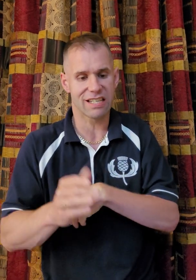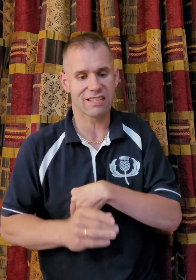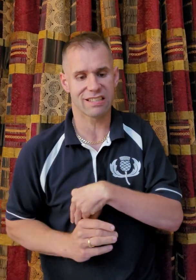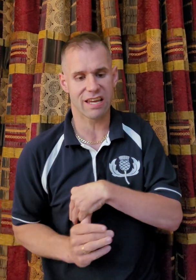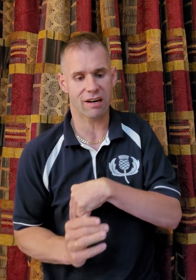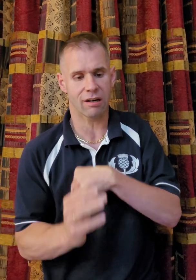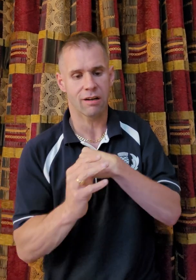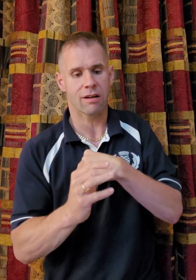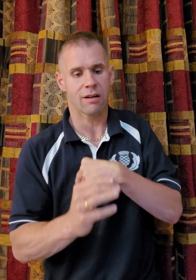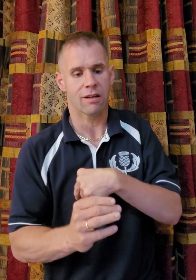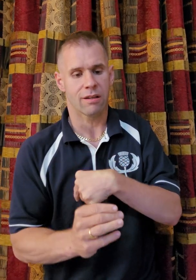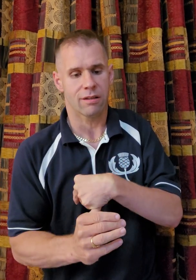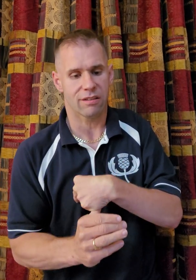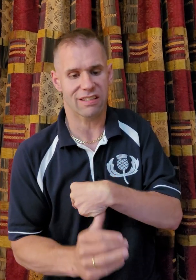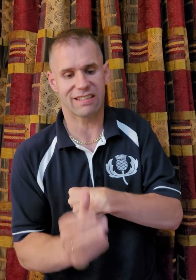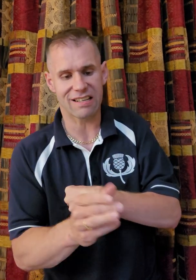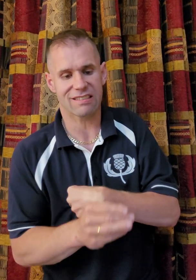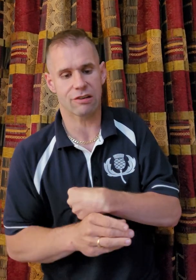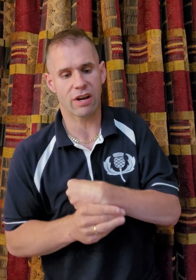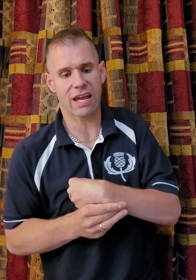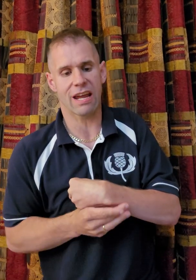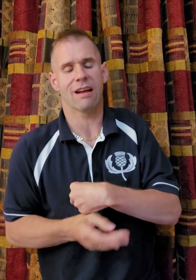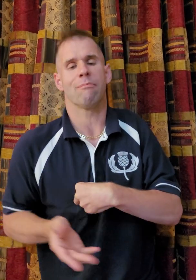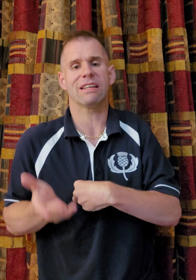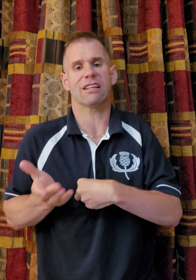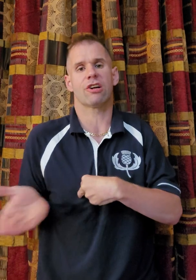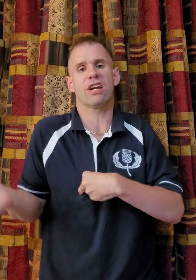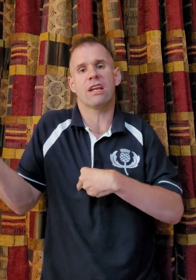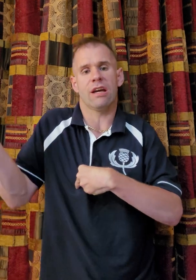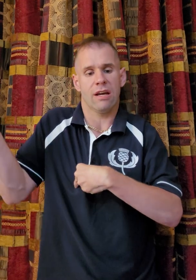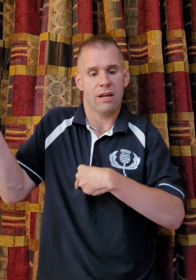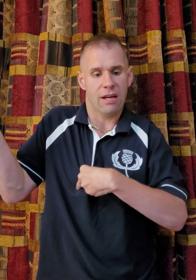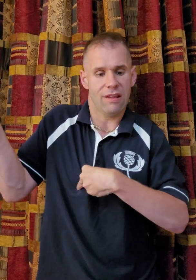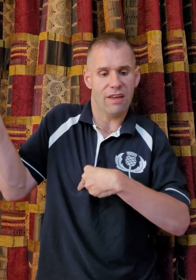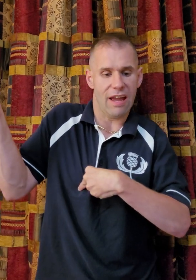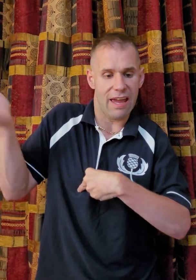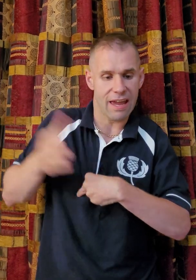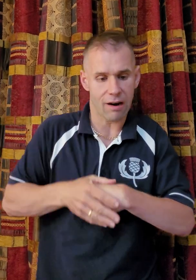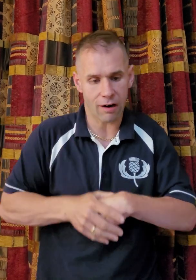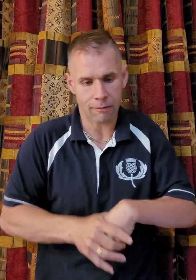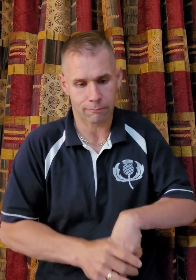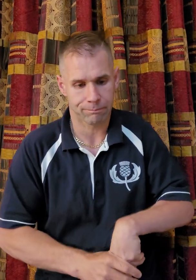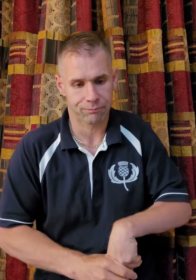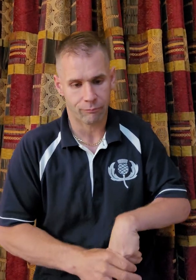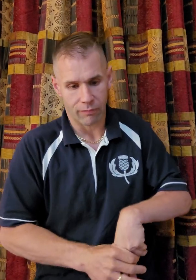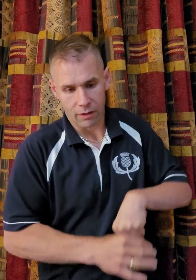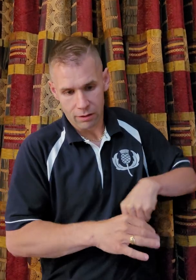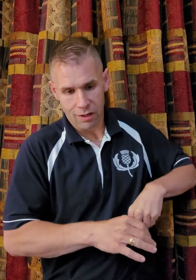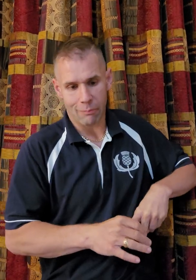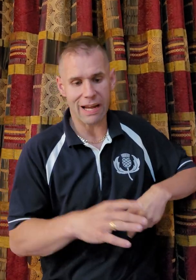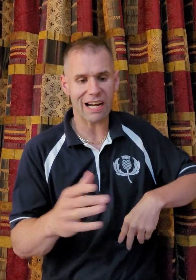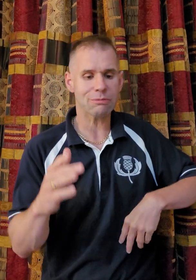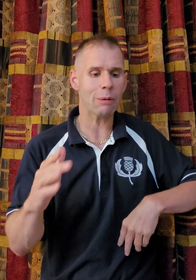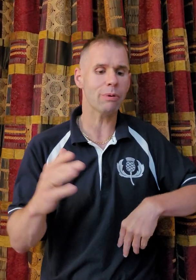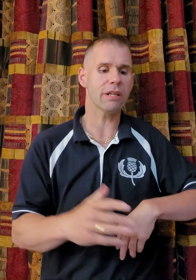is there. There's a dense array, Mr. Green, in the air. Miasma